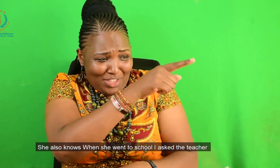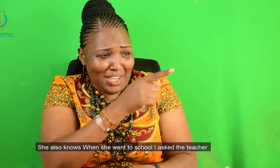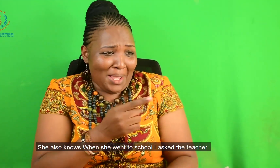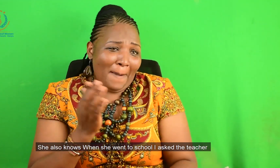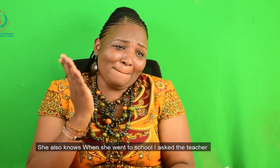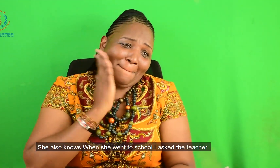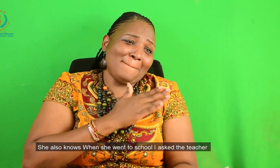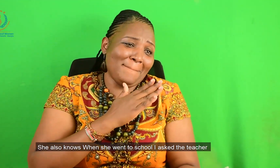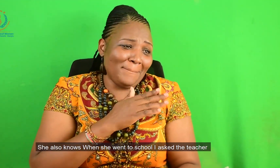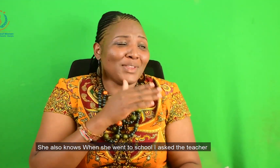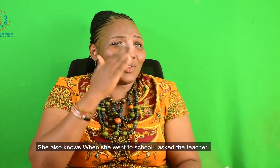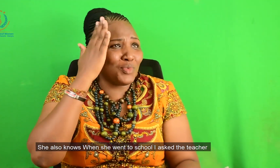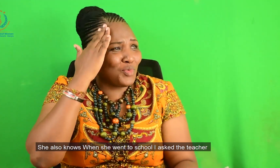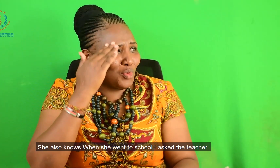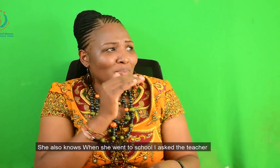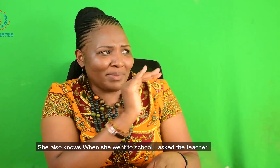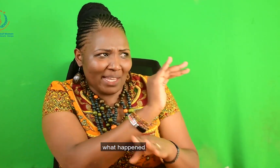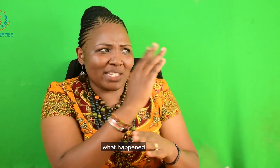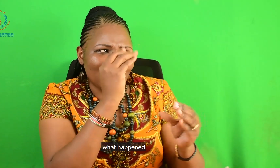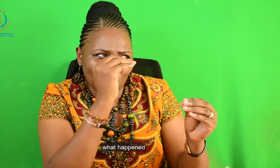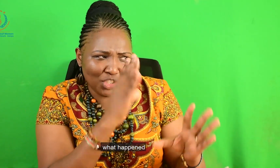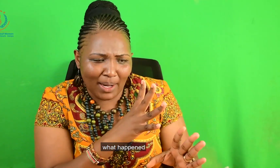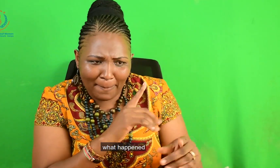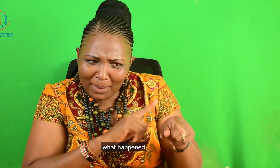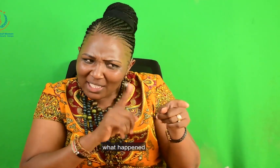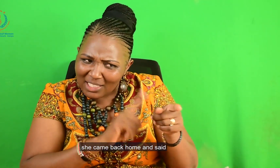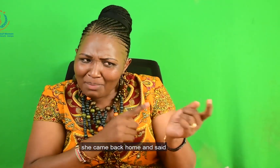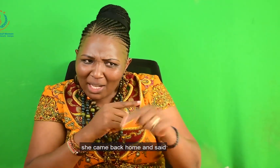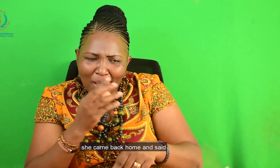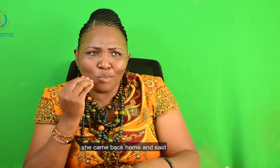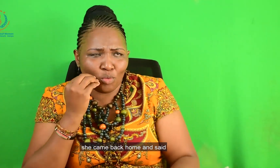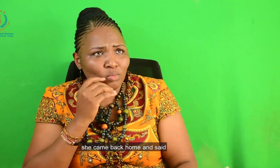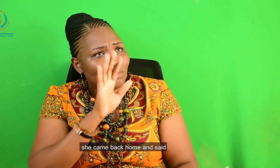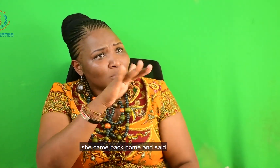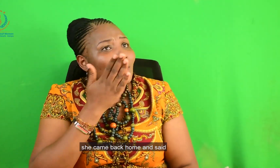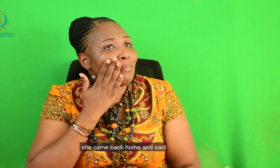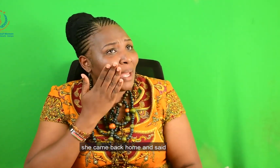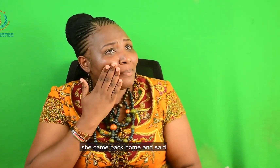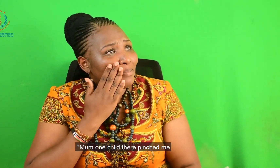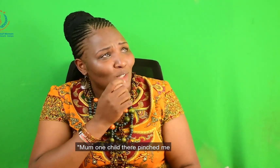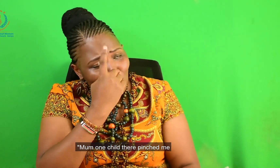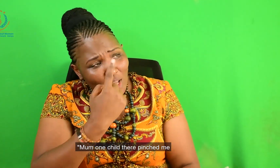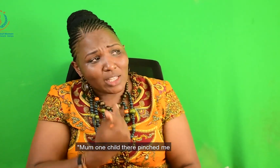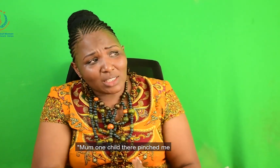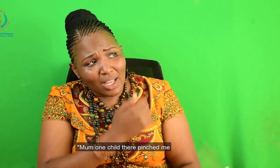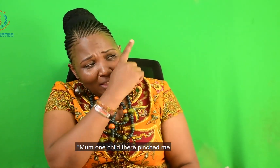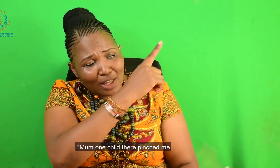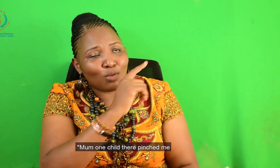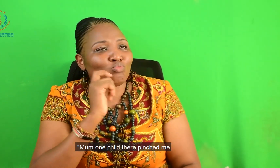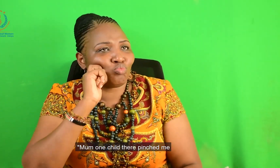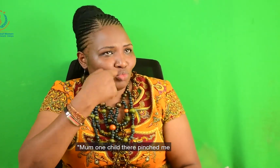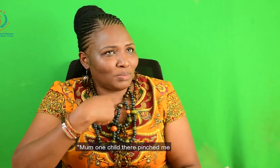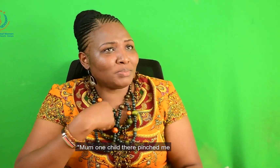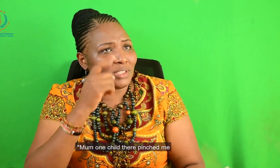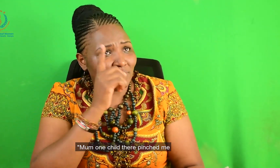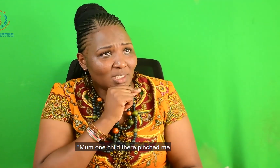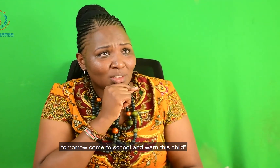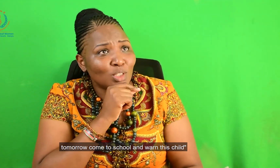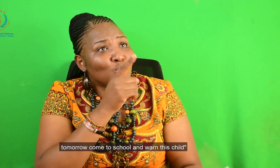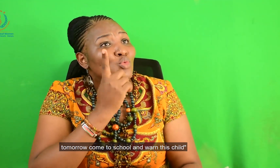she went to school, I asked the teacher what happened, because she came back home and told me, Mom, one child there pinched me, so tomorrow come